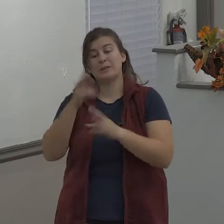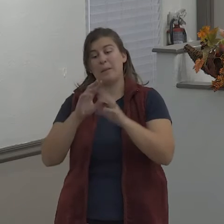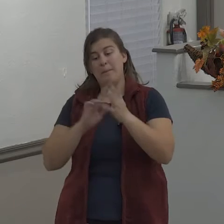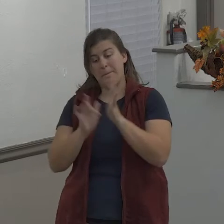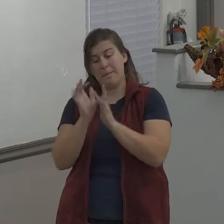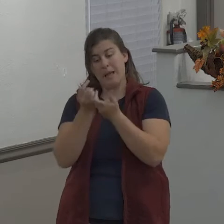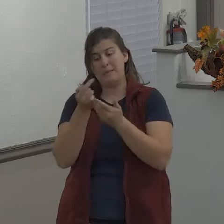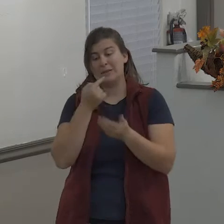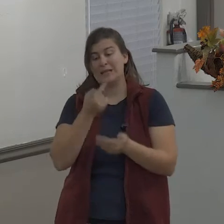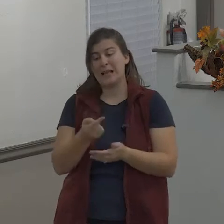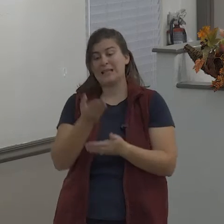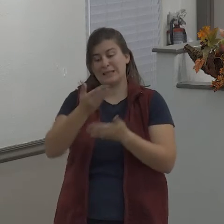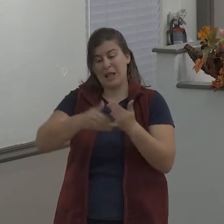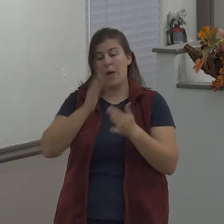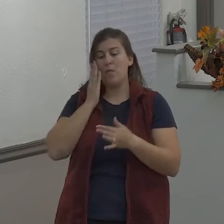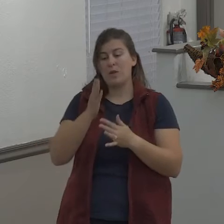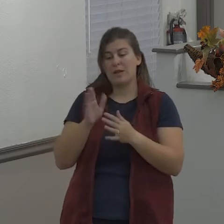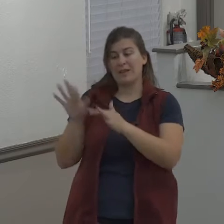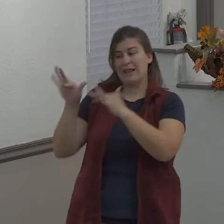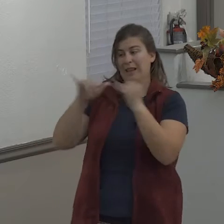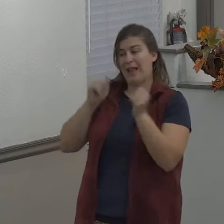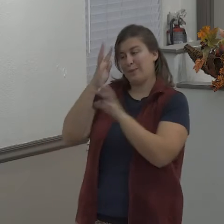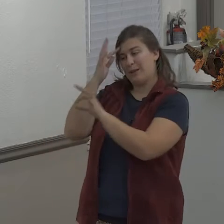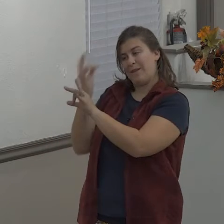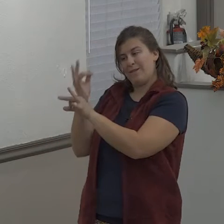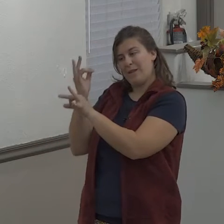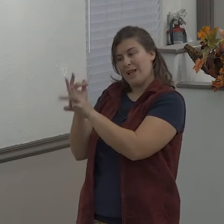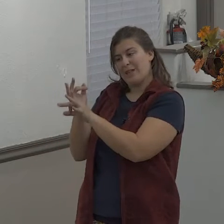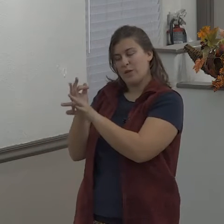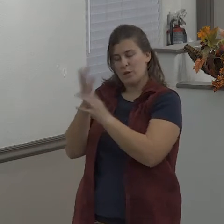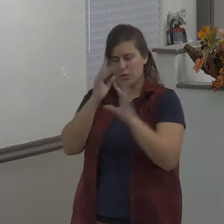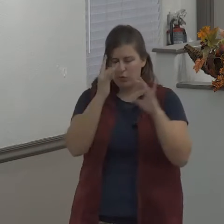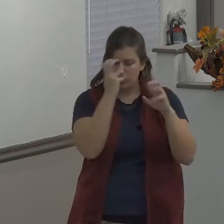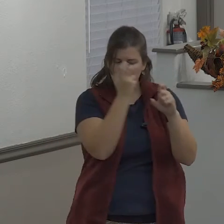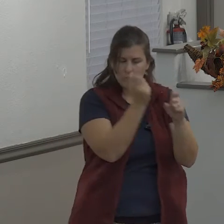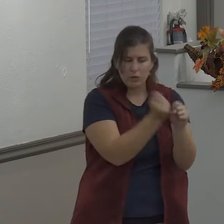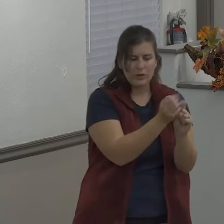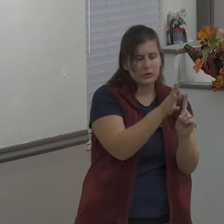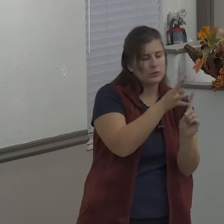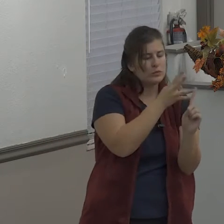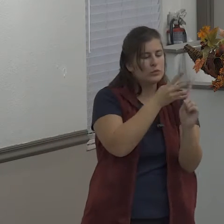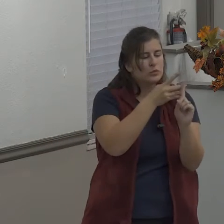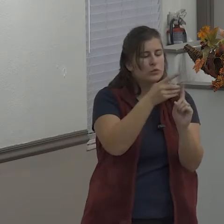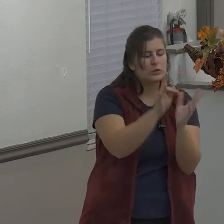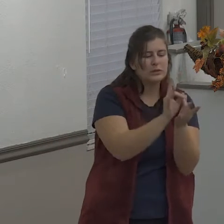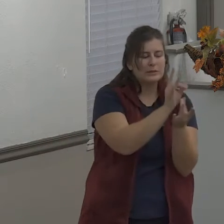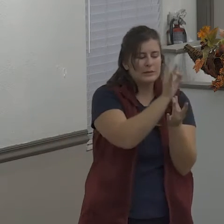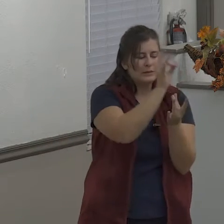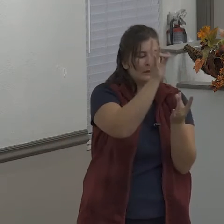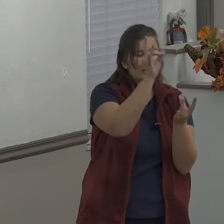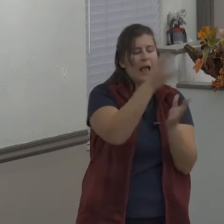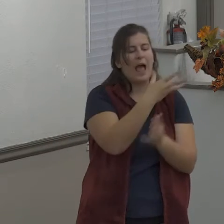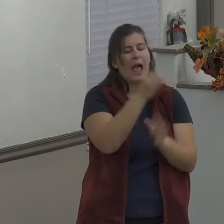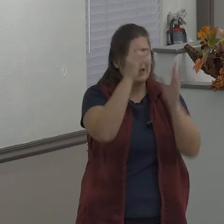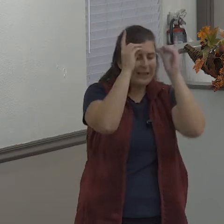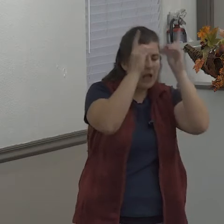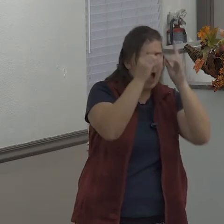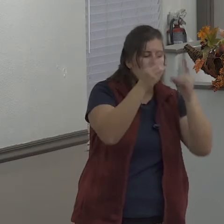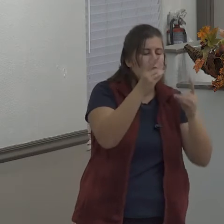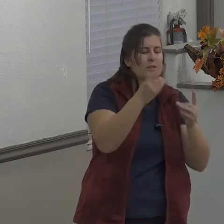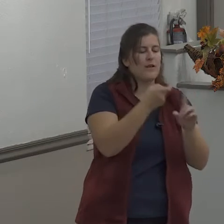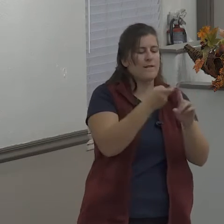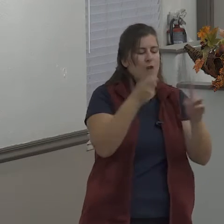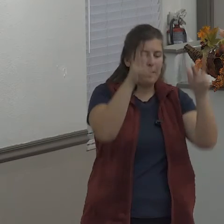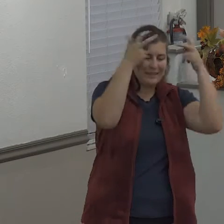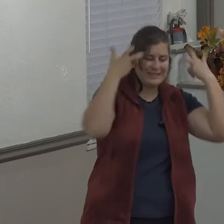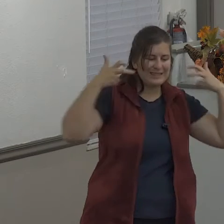Some shall depart from the faith, being faithful, giving heed to seducing spirits and